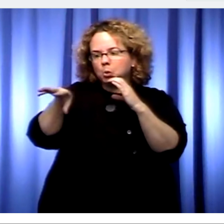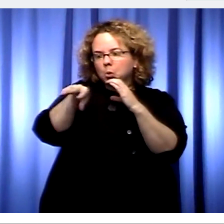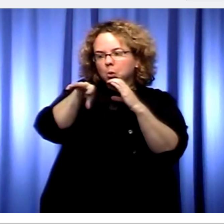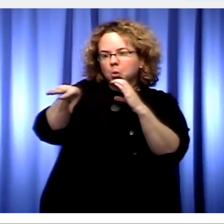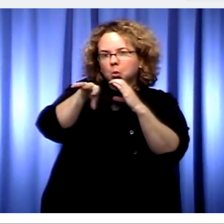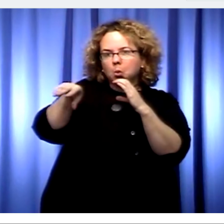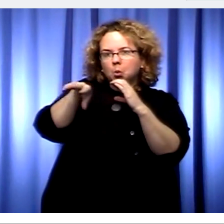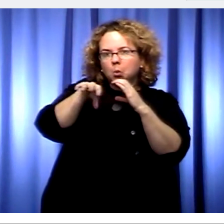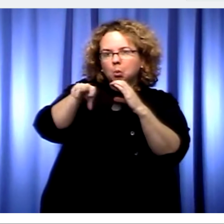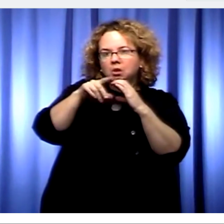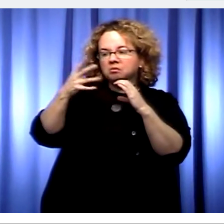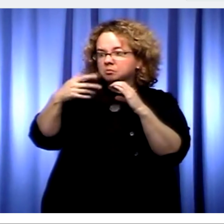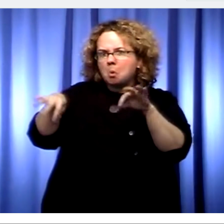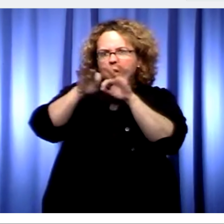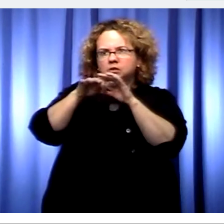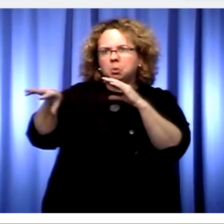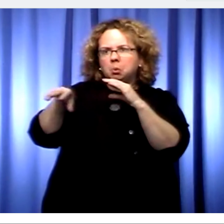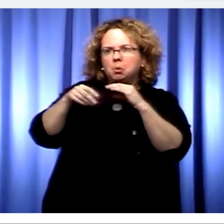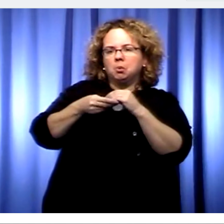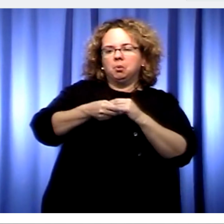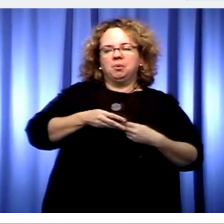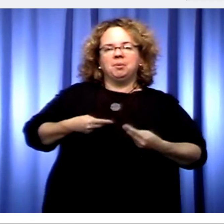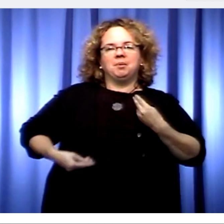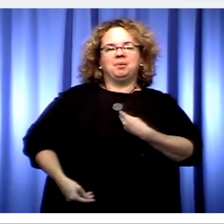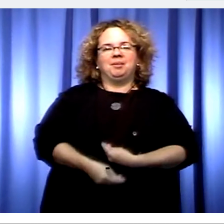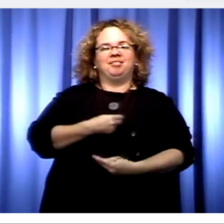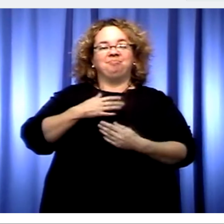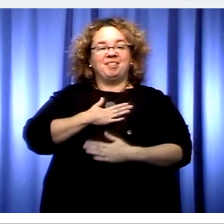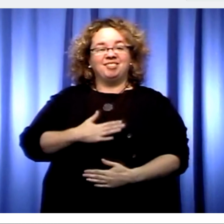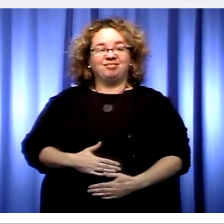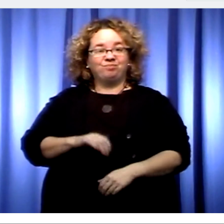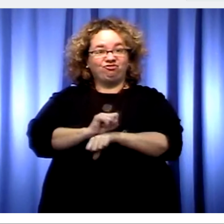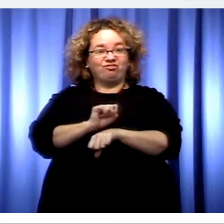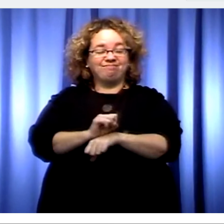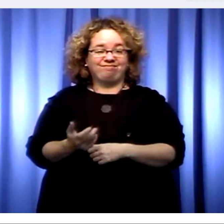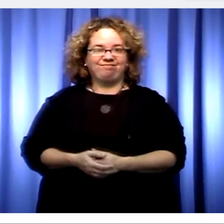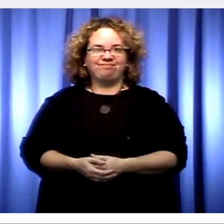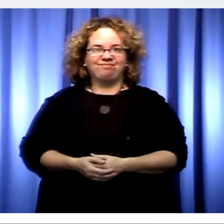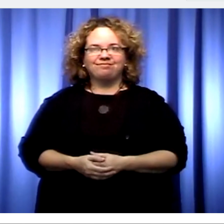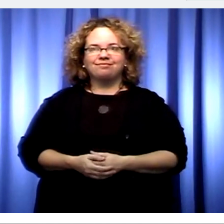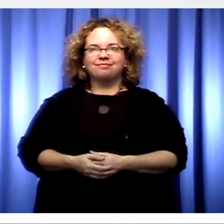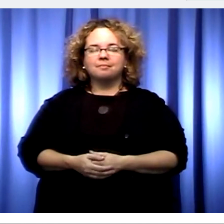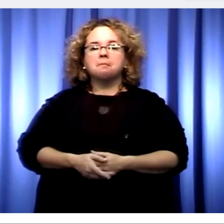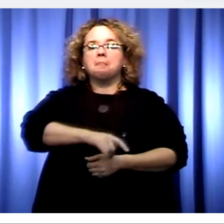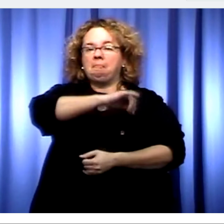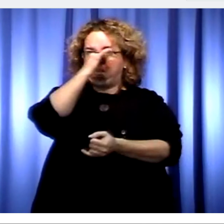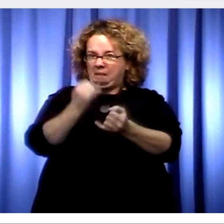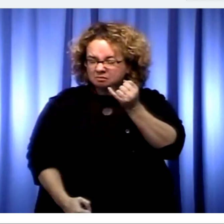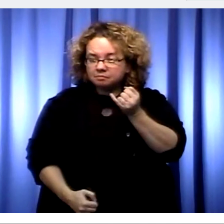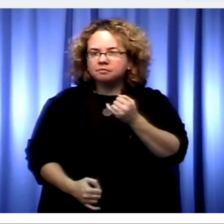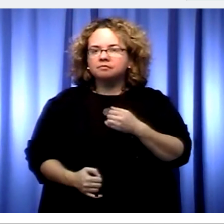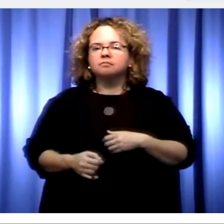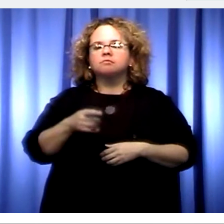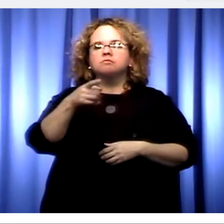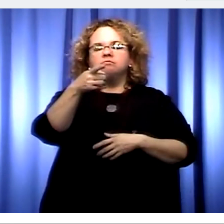distribute these different nutrients throughout your entire body. So this is really important, this digestive system and the way your body works together.